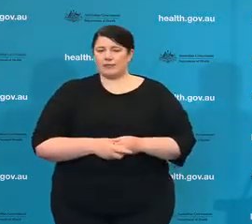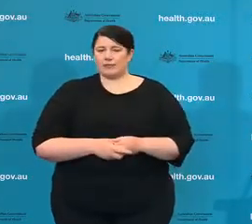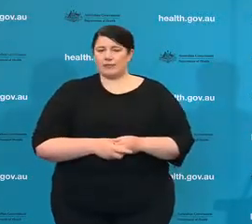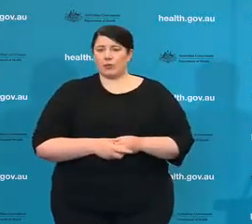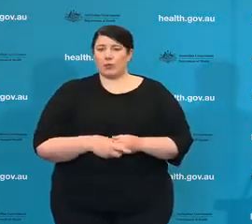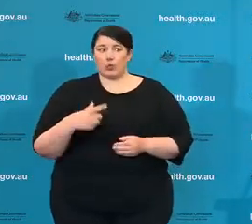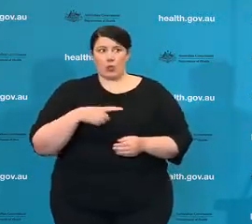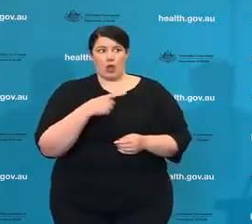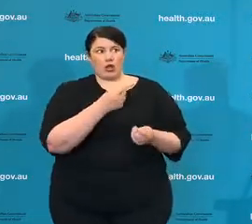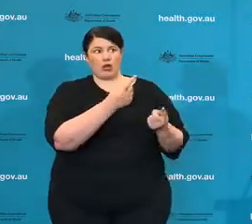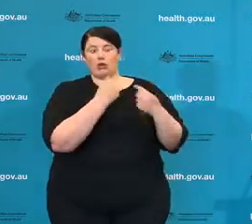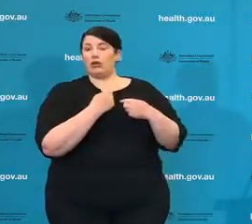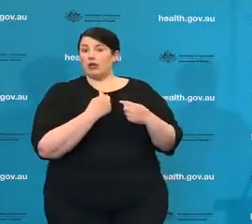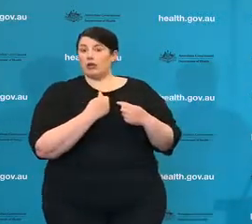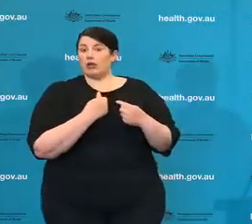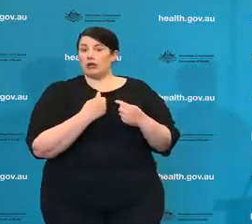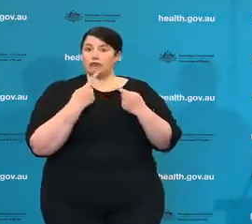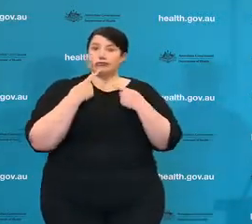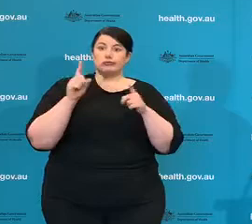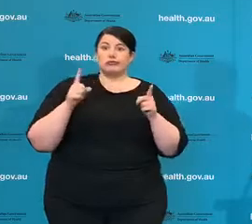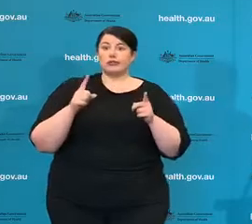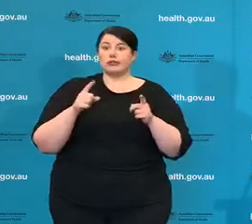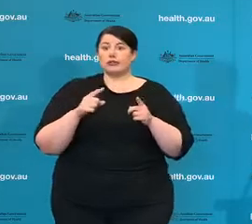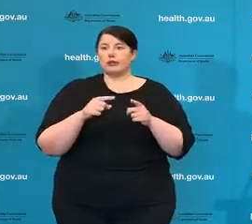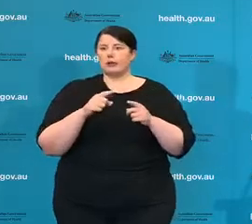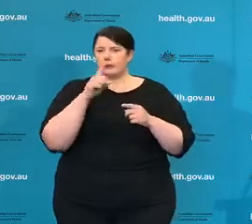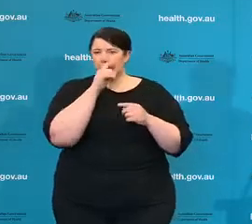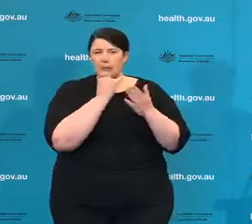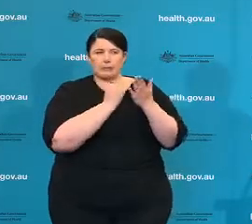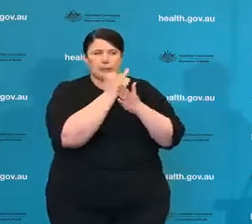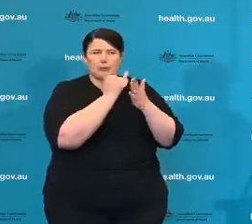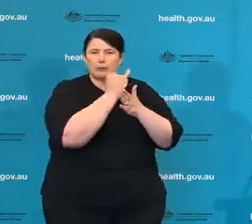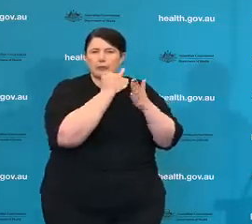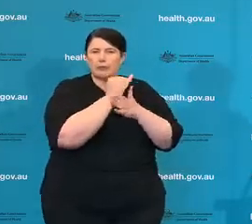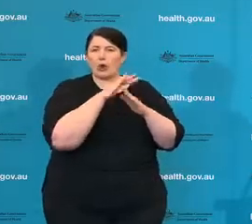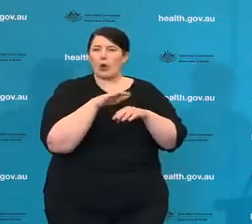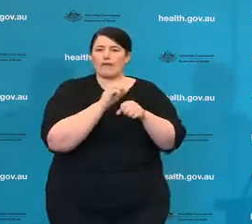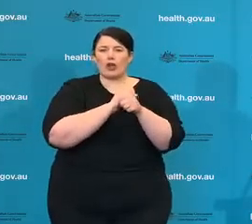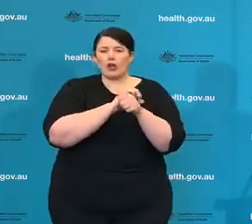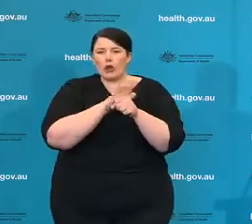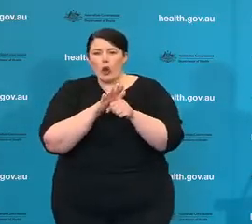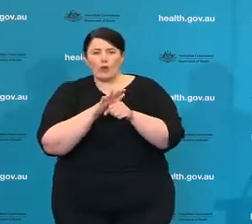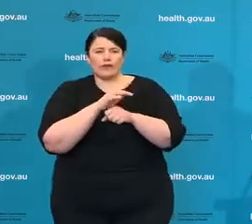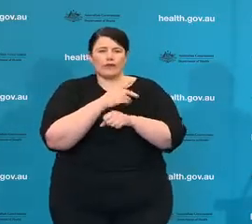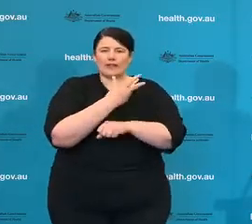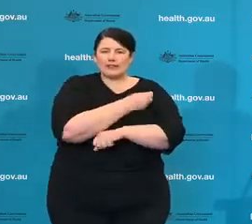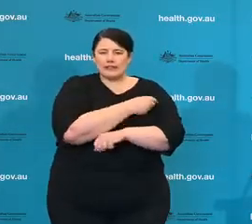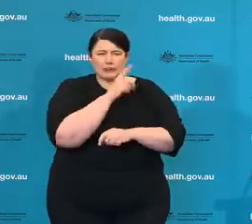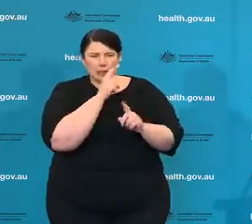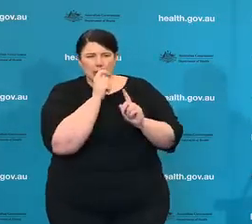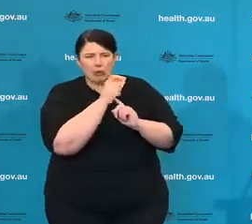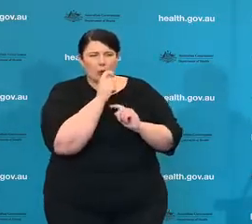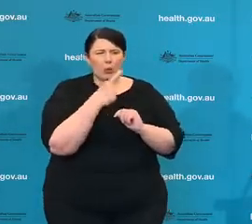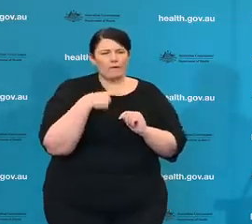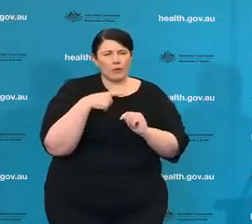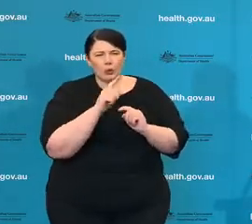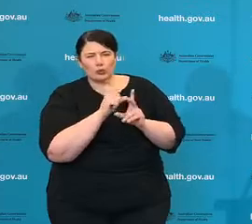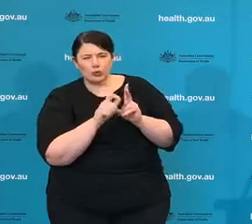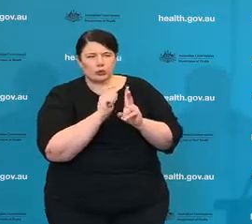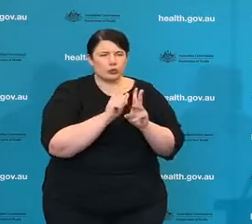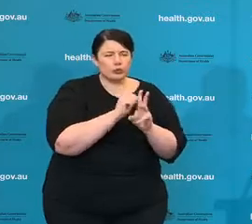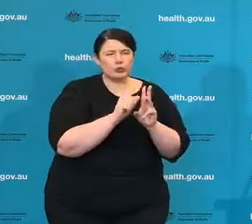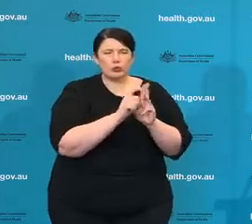it is because clearly there's a lot of scrutiny over the COVID vaccine, and clearly the researchers at Oxford and